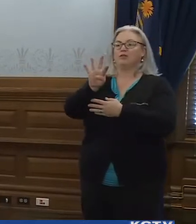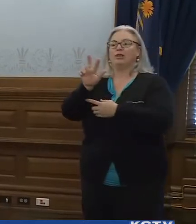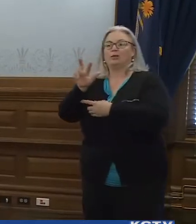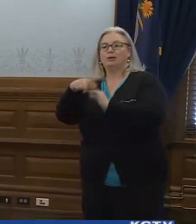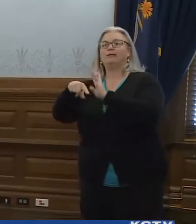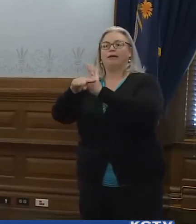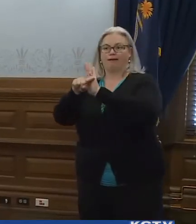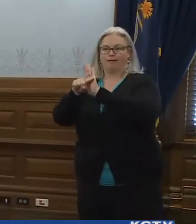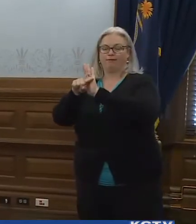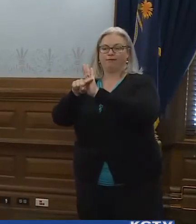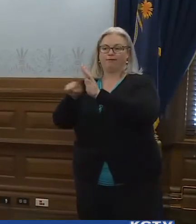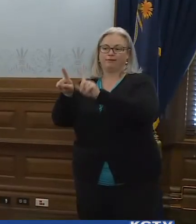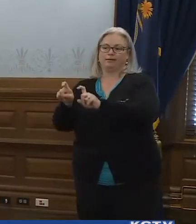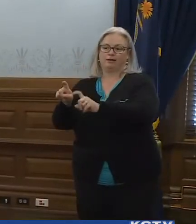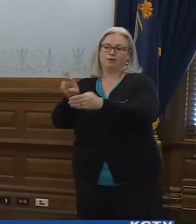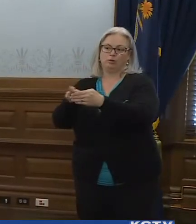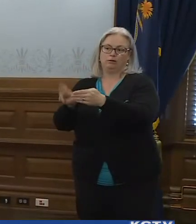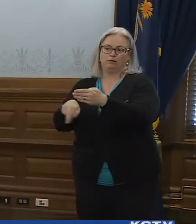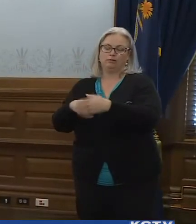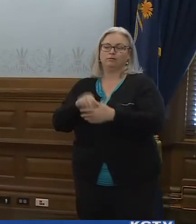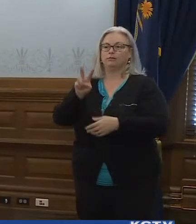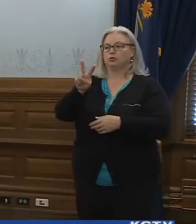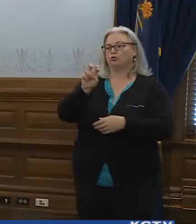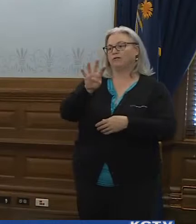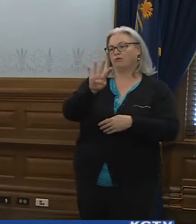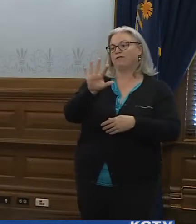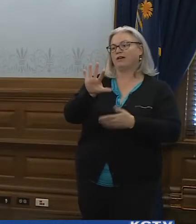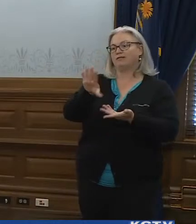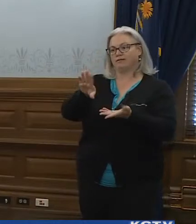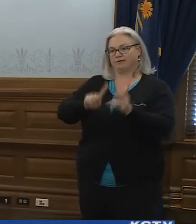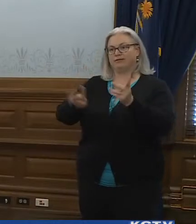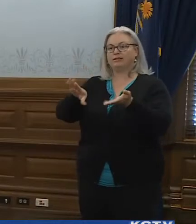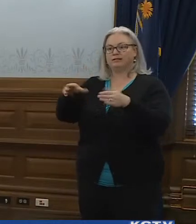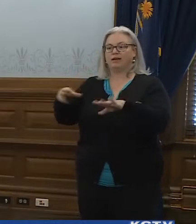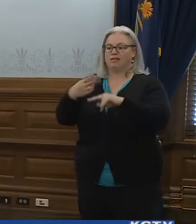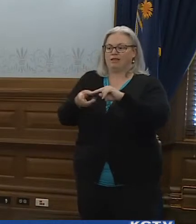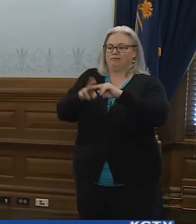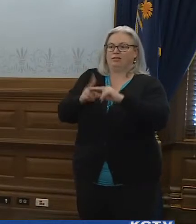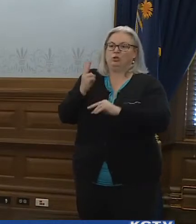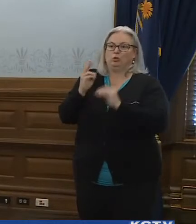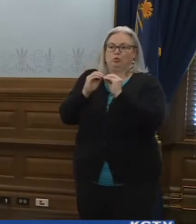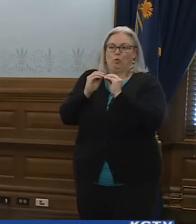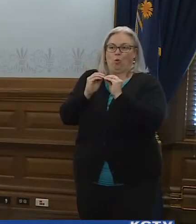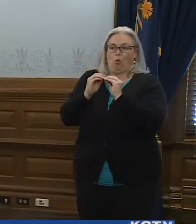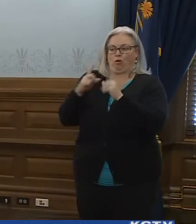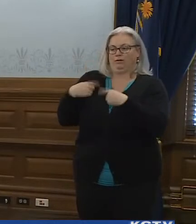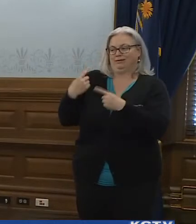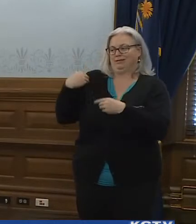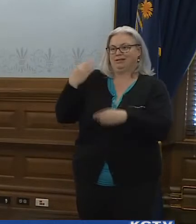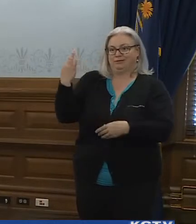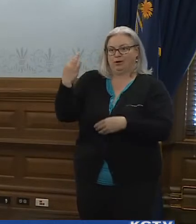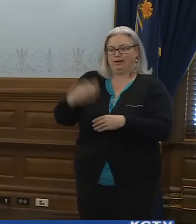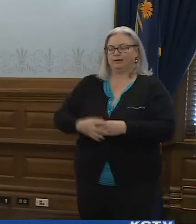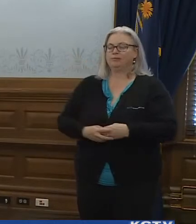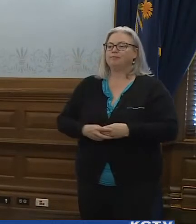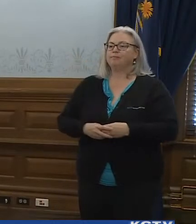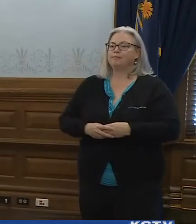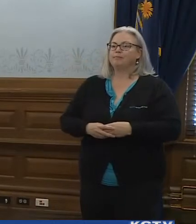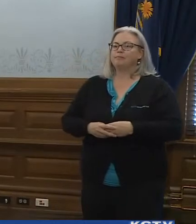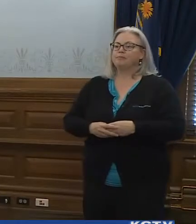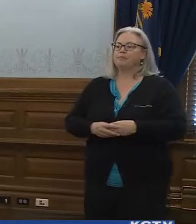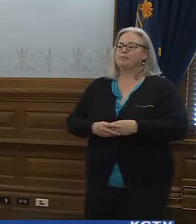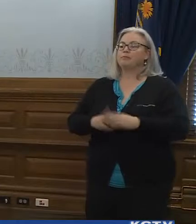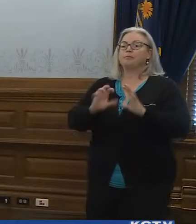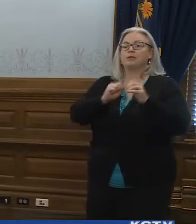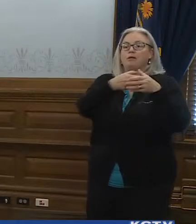125,543 negative test results. 245 deaths, which is an increase in 2 since this past Friday.